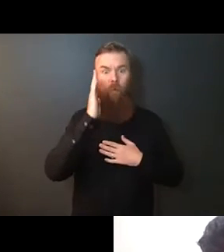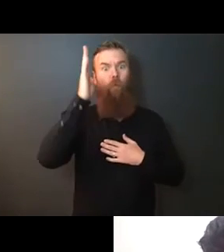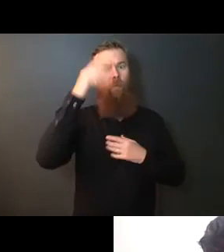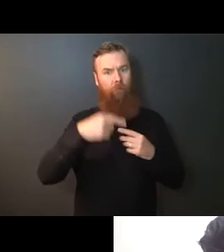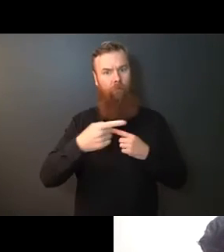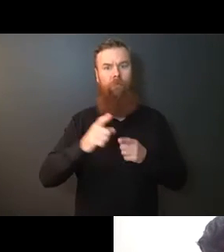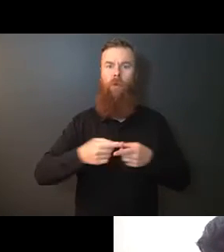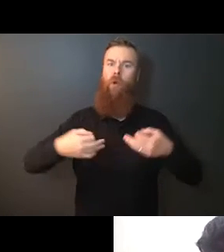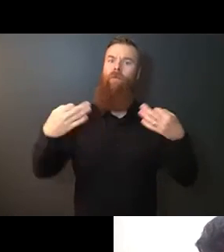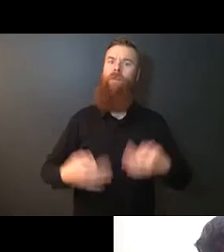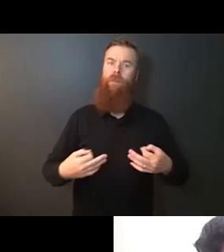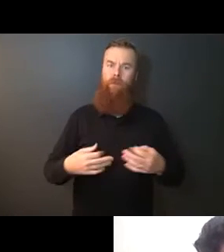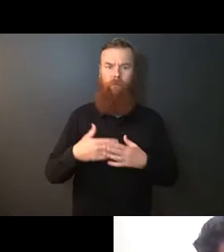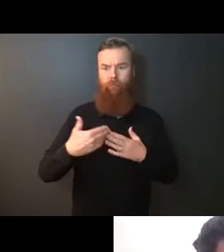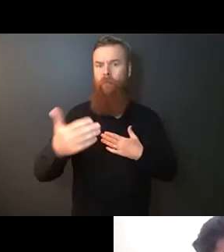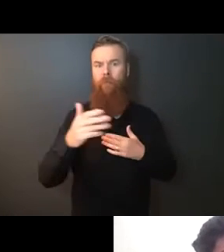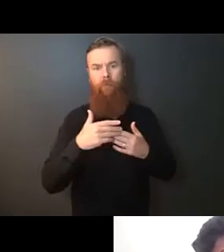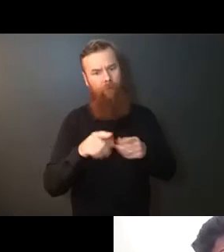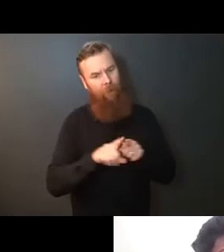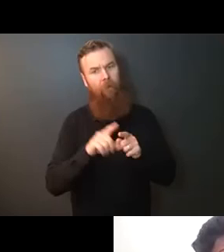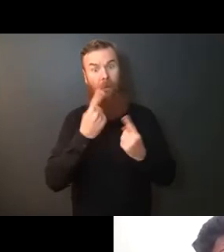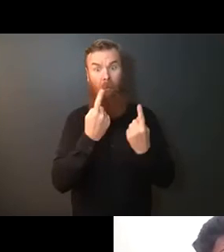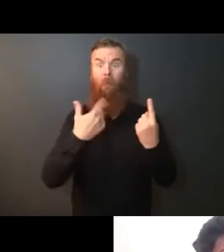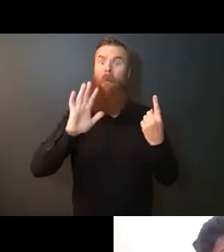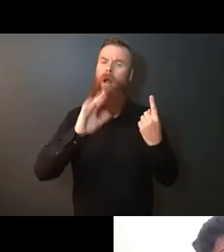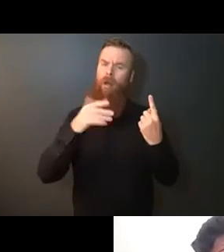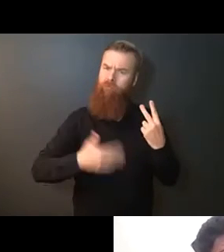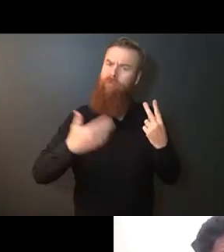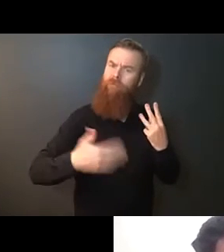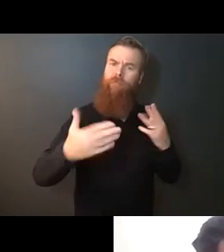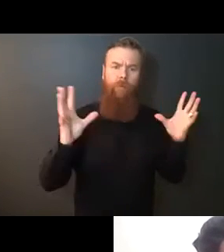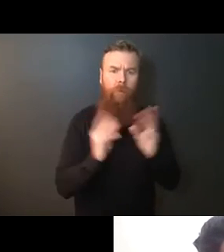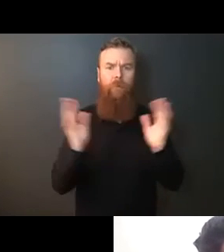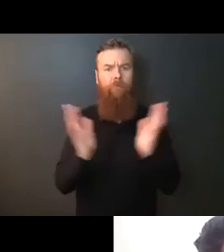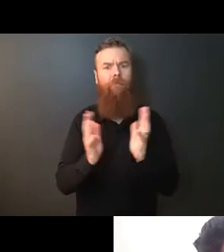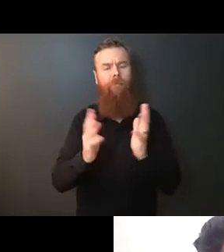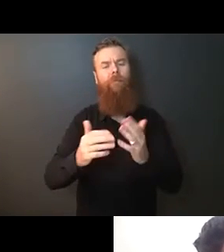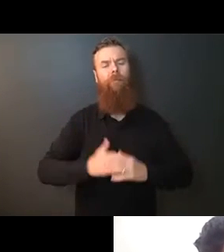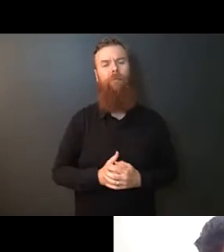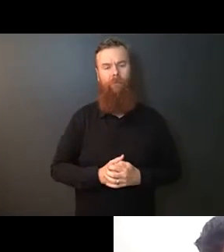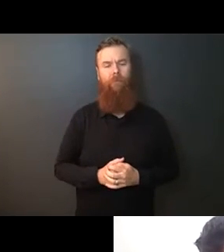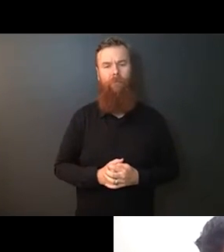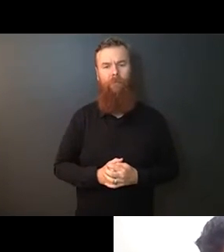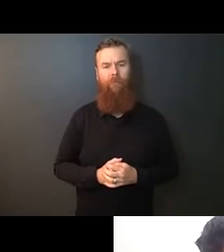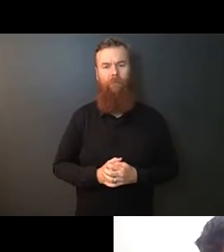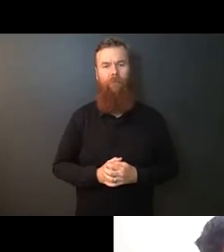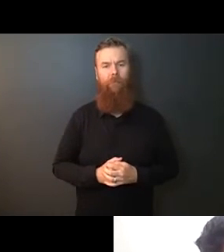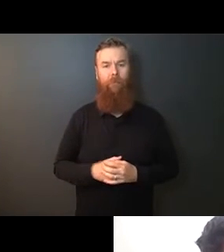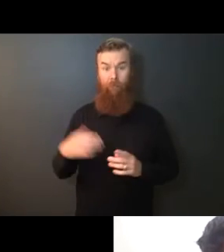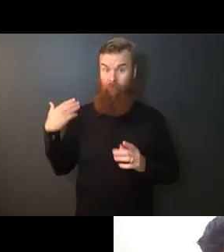learned over the last 3 days, is that what we thought it